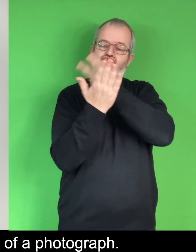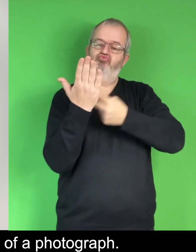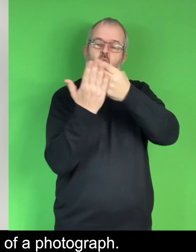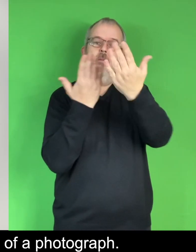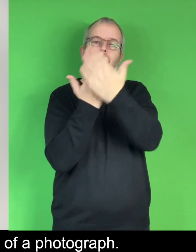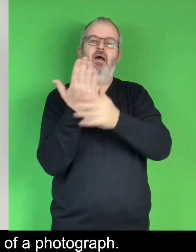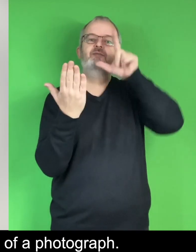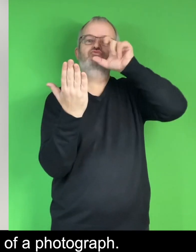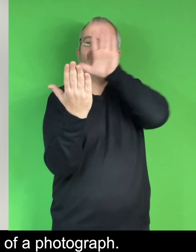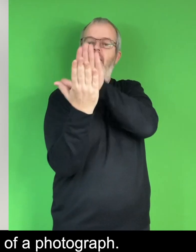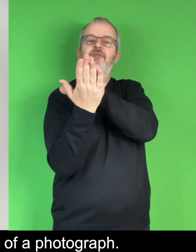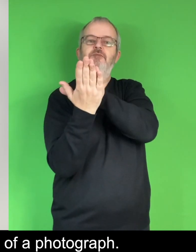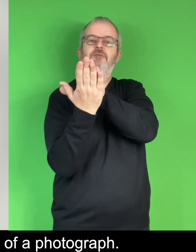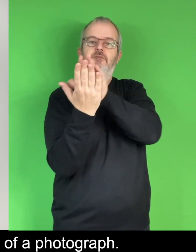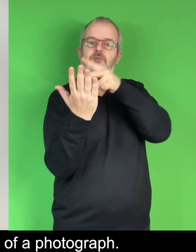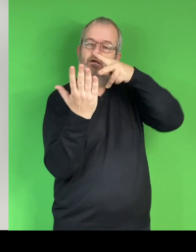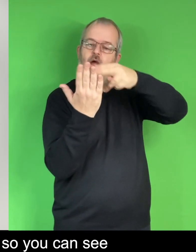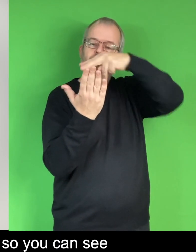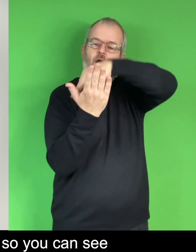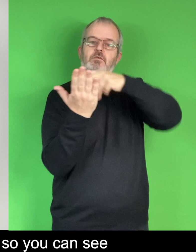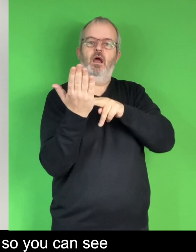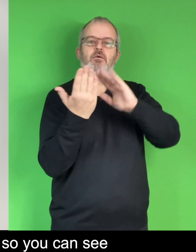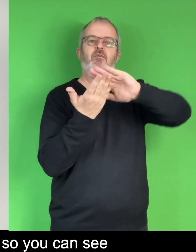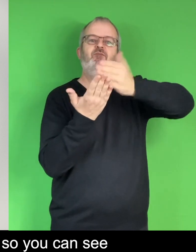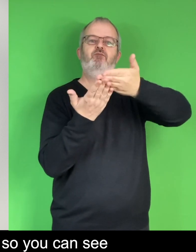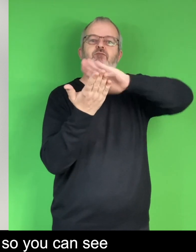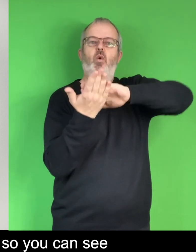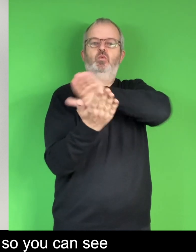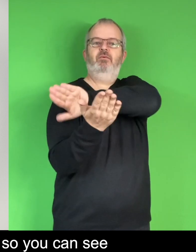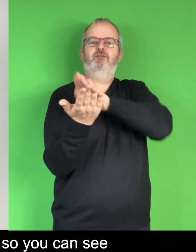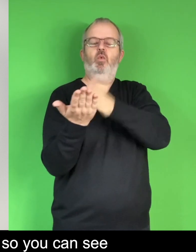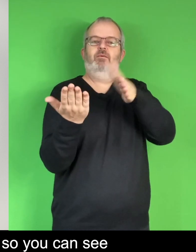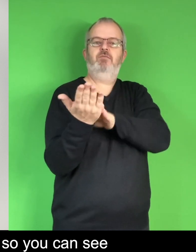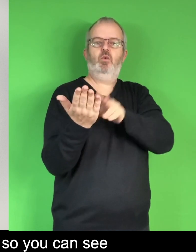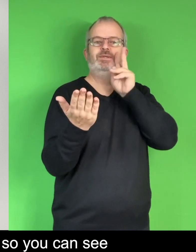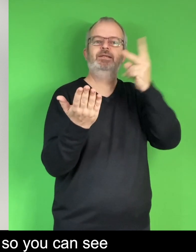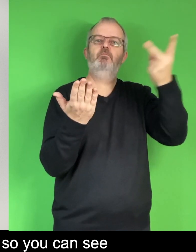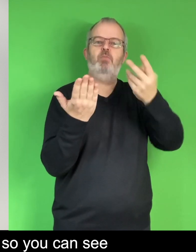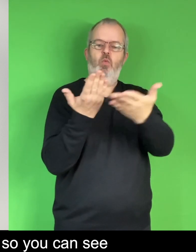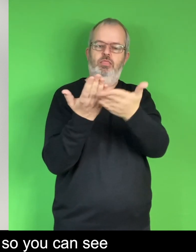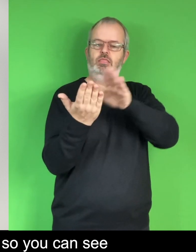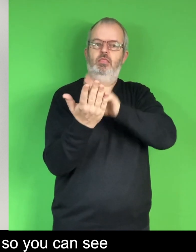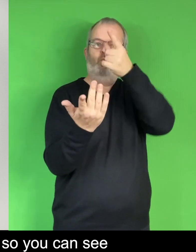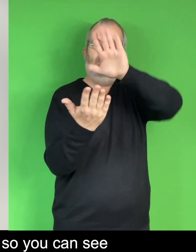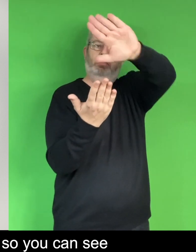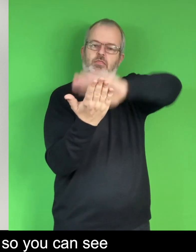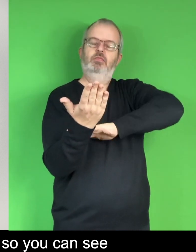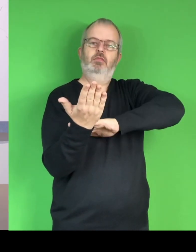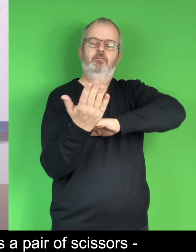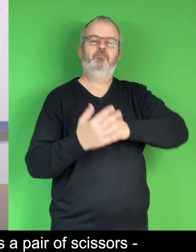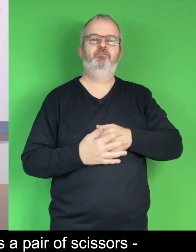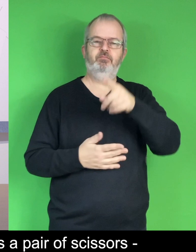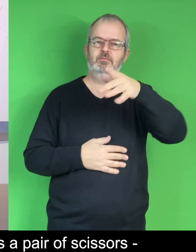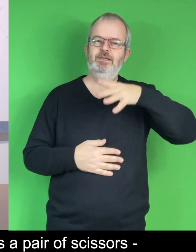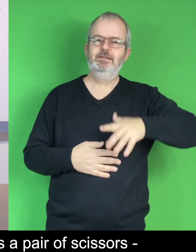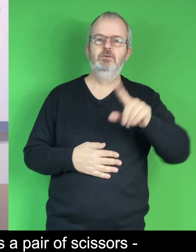a photograph. He's then cut through the paper and folded parts of this over, so you can see bits of both images on one side.